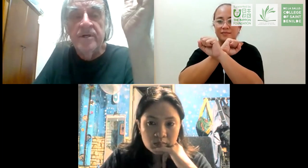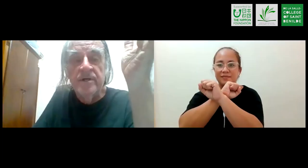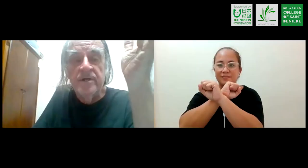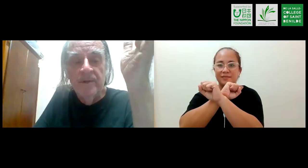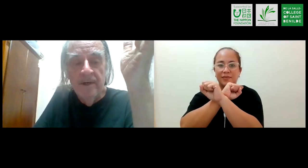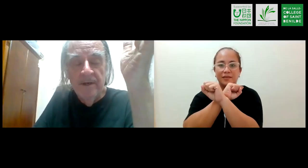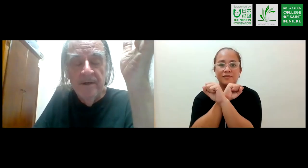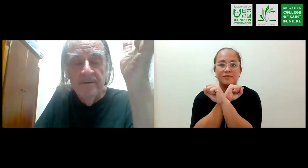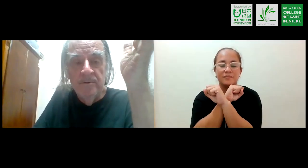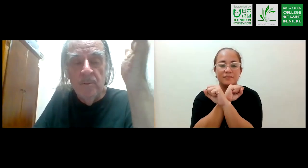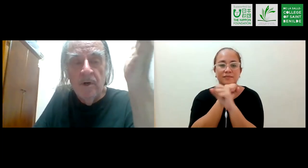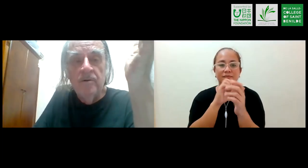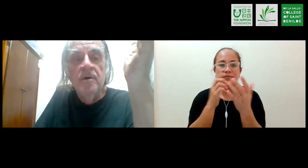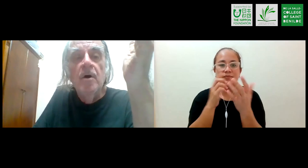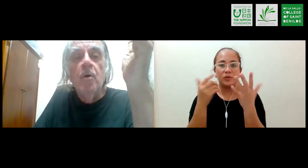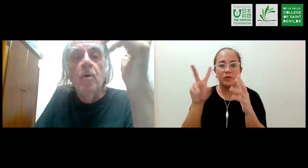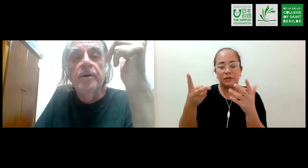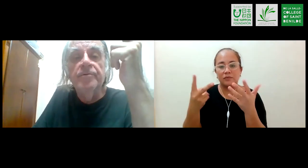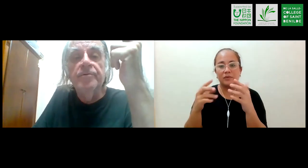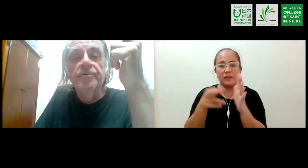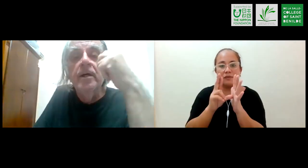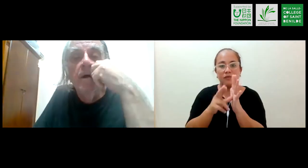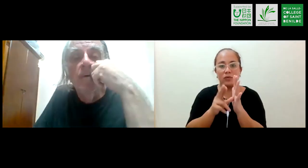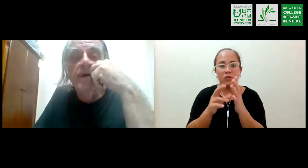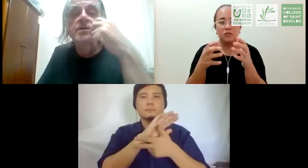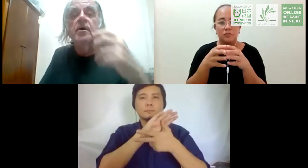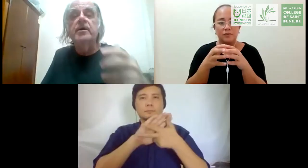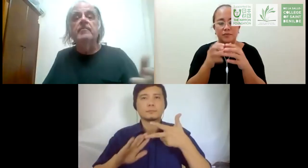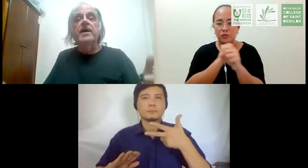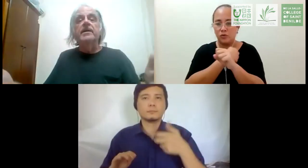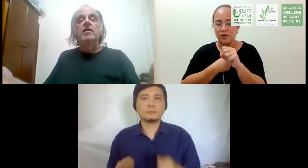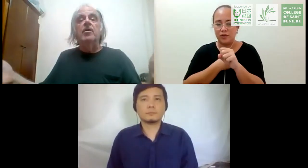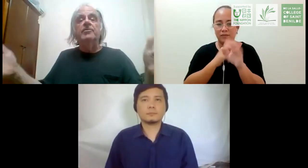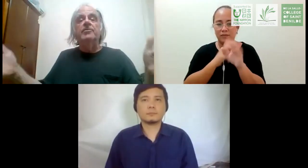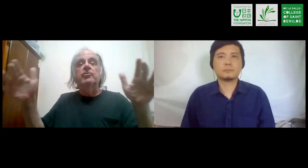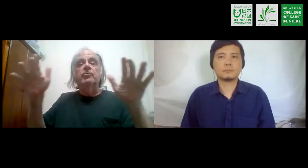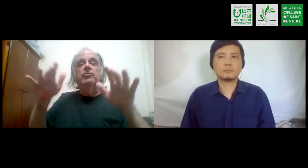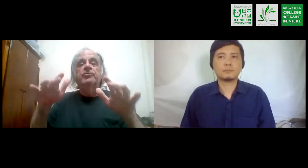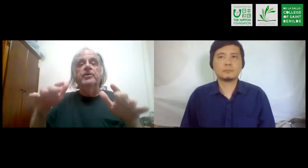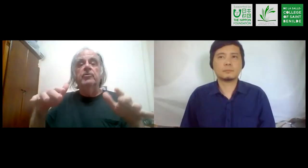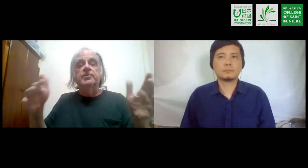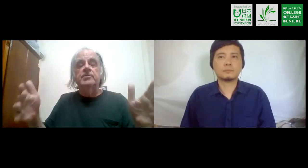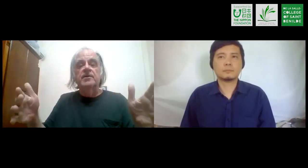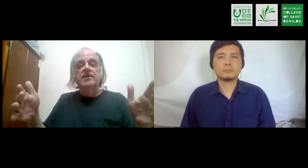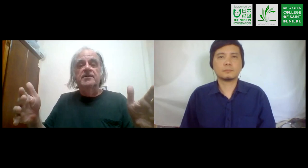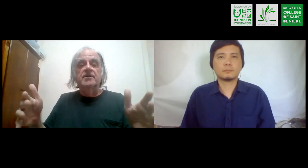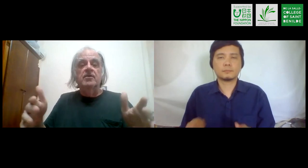session tomorrow. Or three, we can start combining all through three groups.